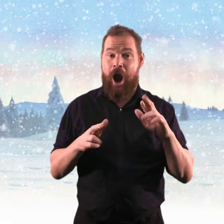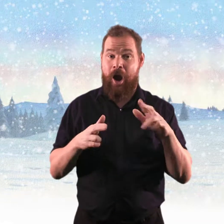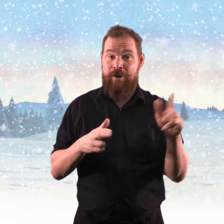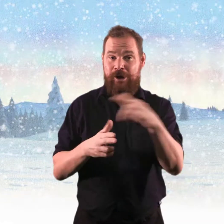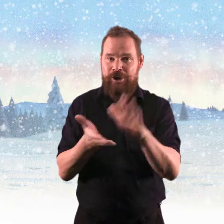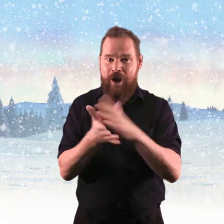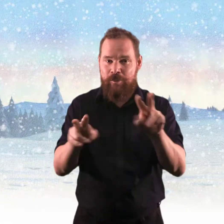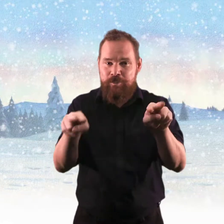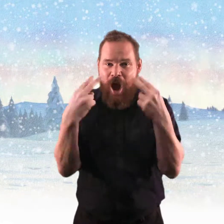watching.